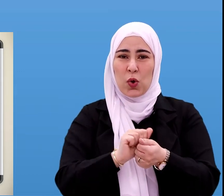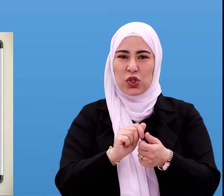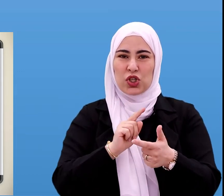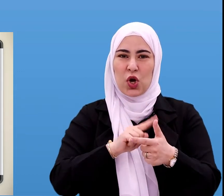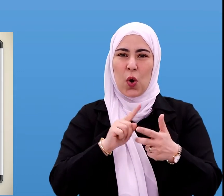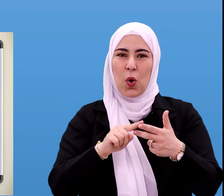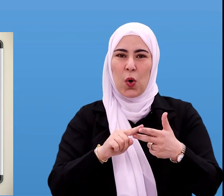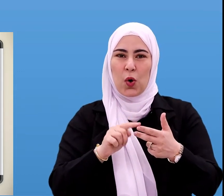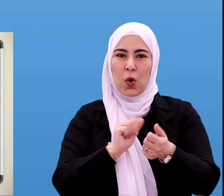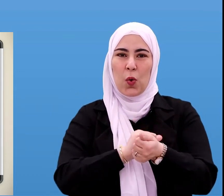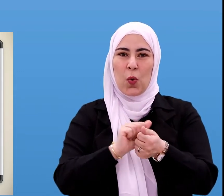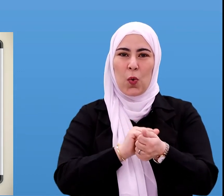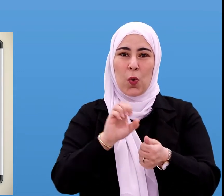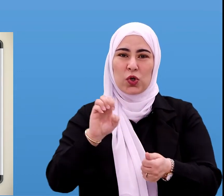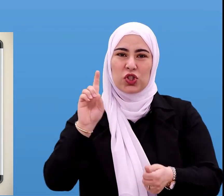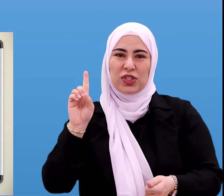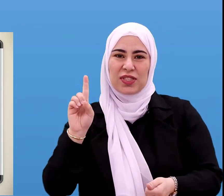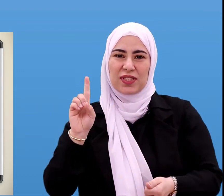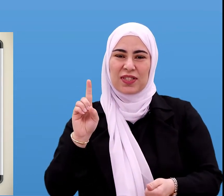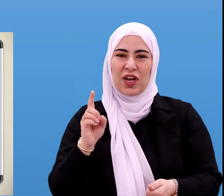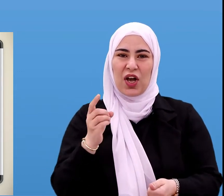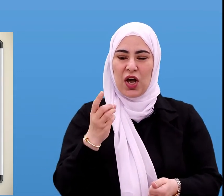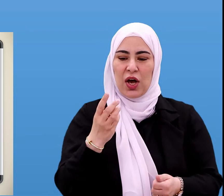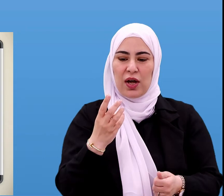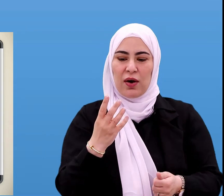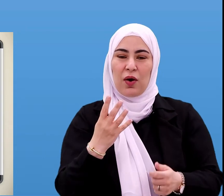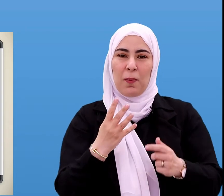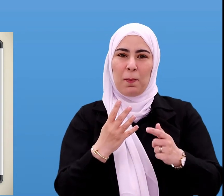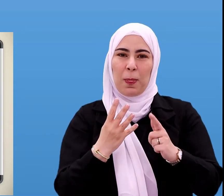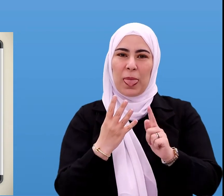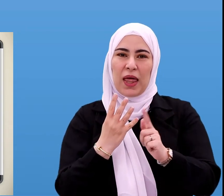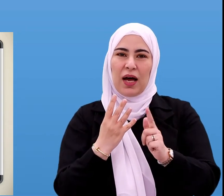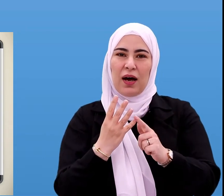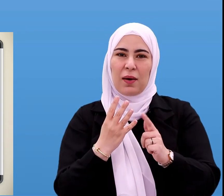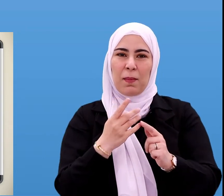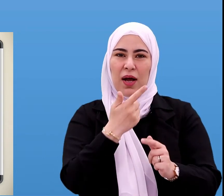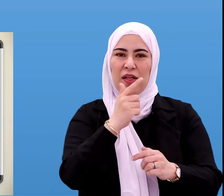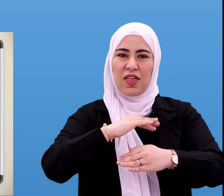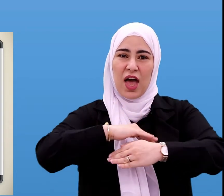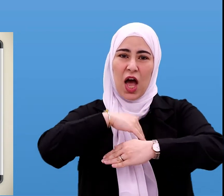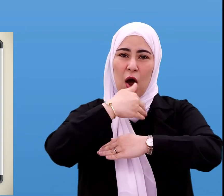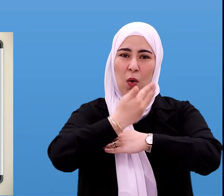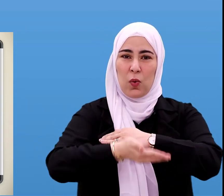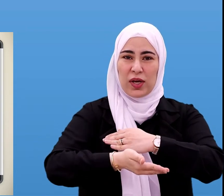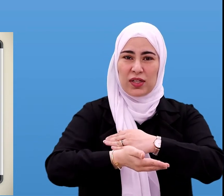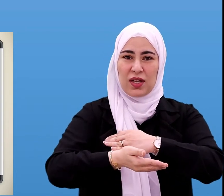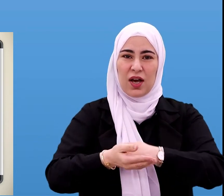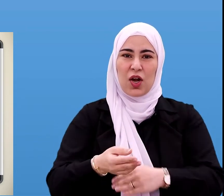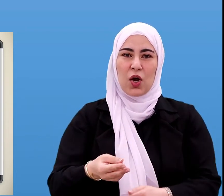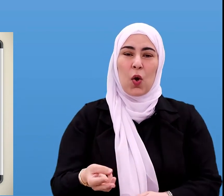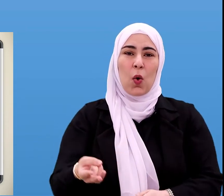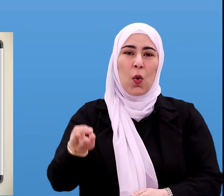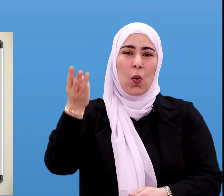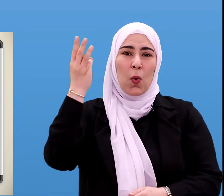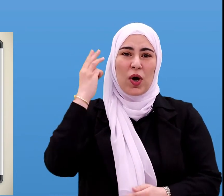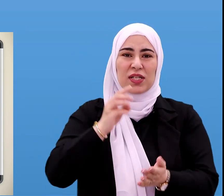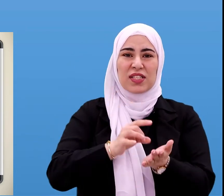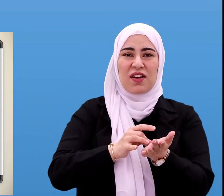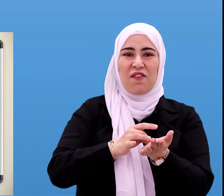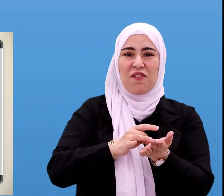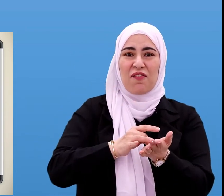The waiter was fired because he dropped or drops the dishes onto the